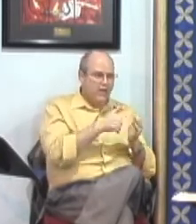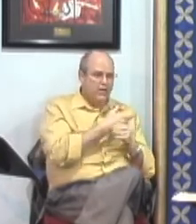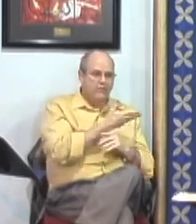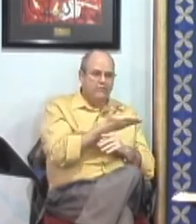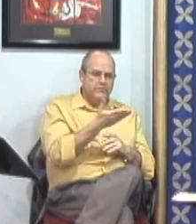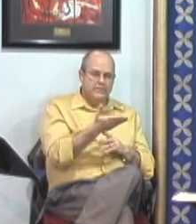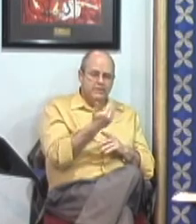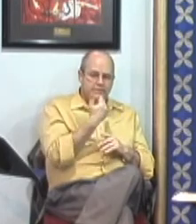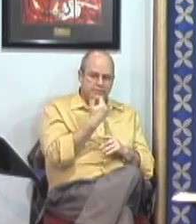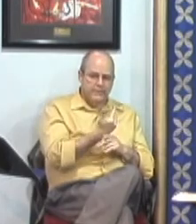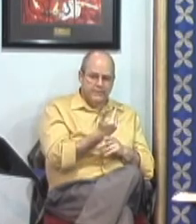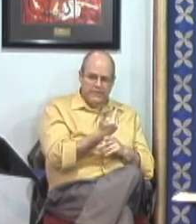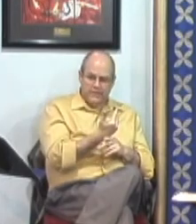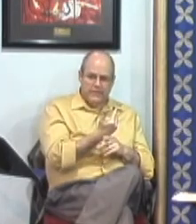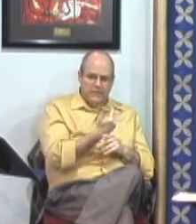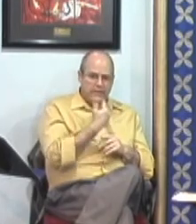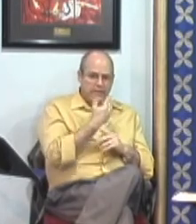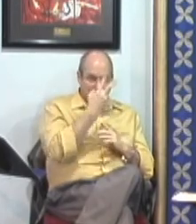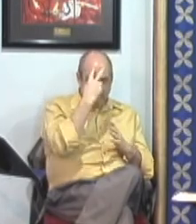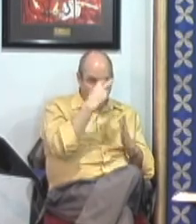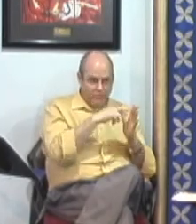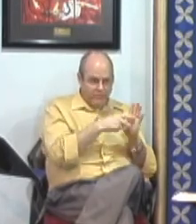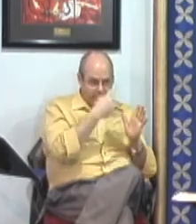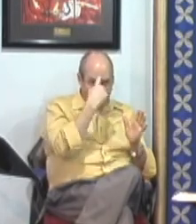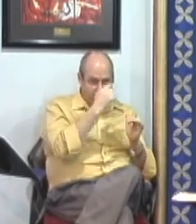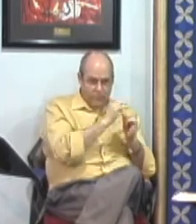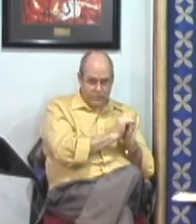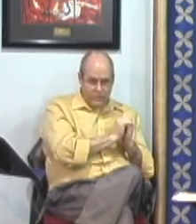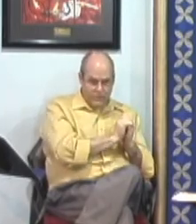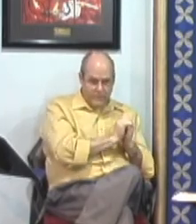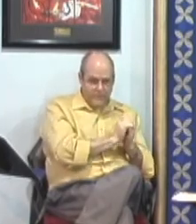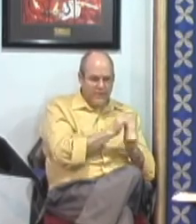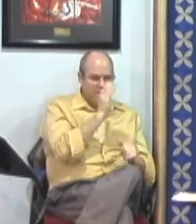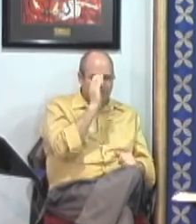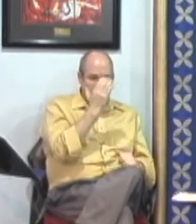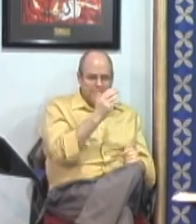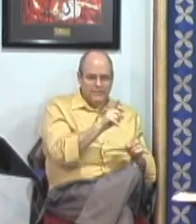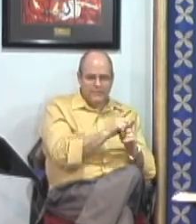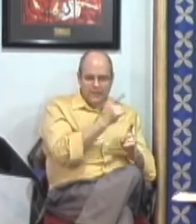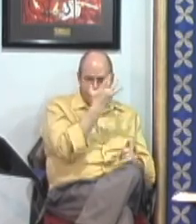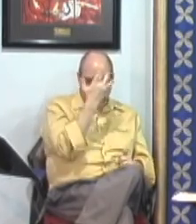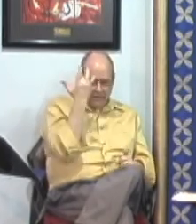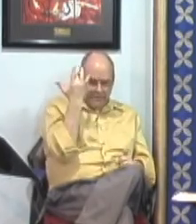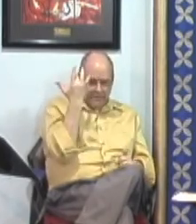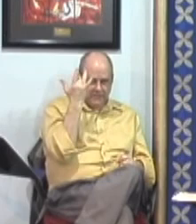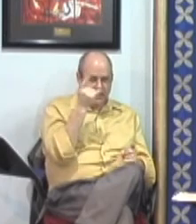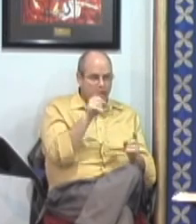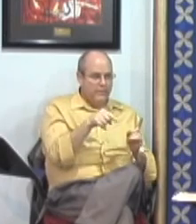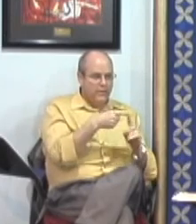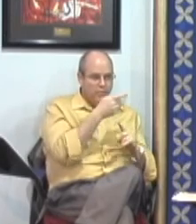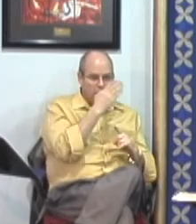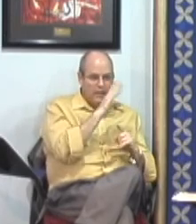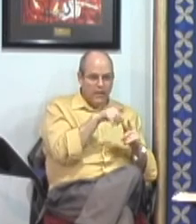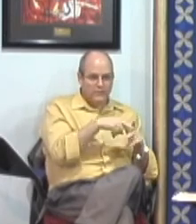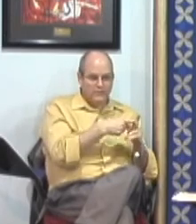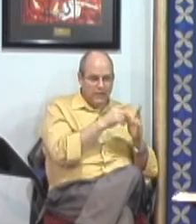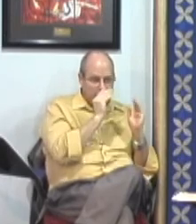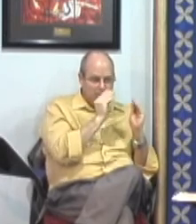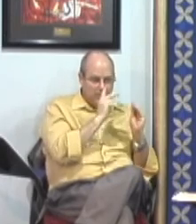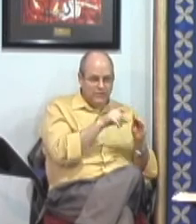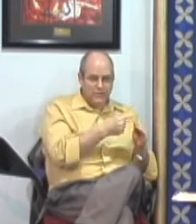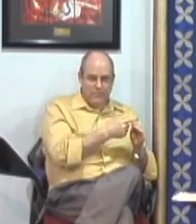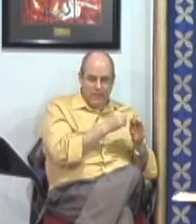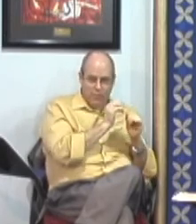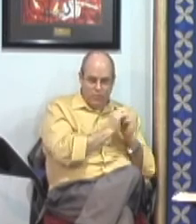are good. And they are good purposes for worship. But it seems like we've forgotten that when God started out teaching about